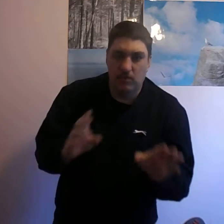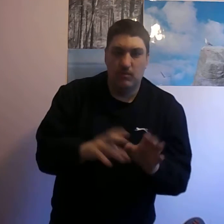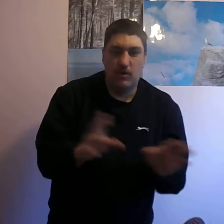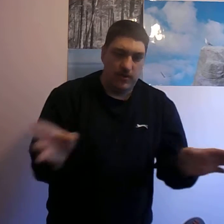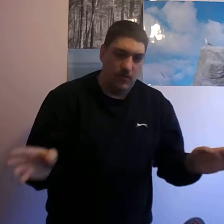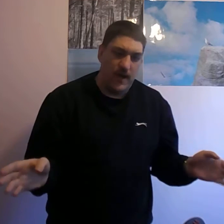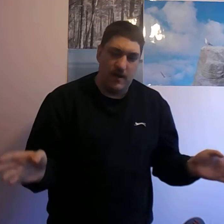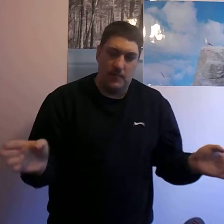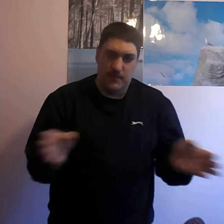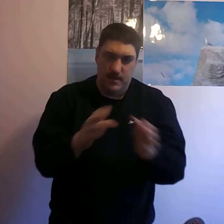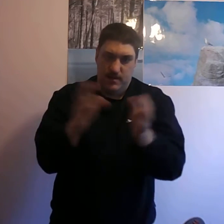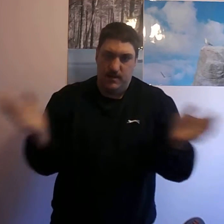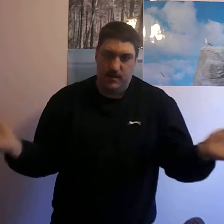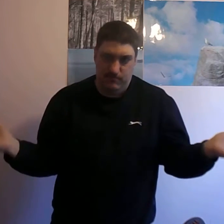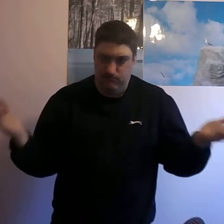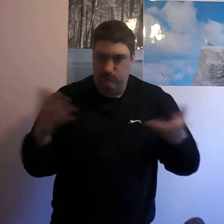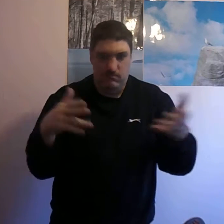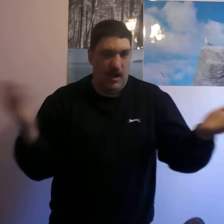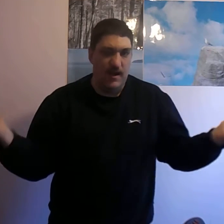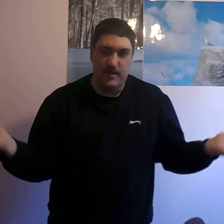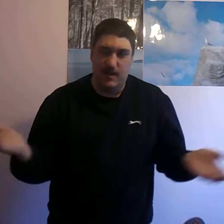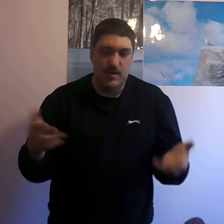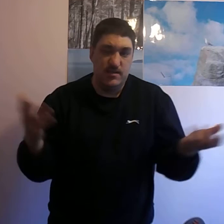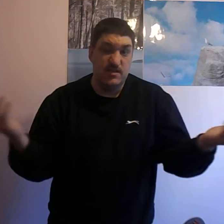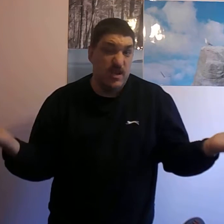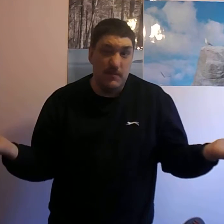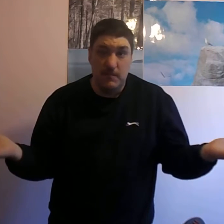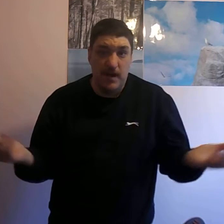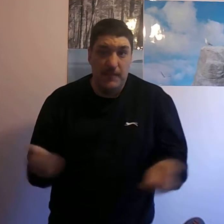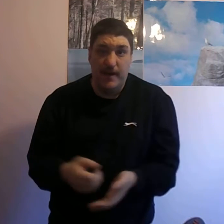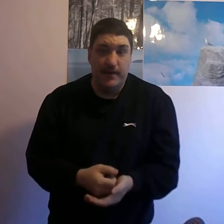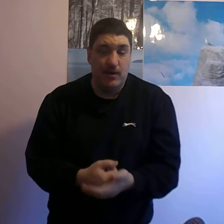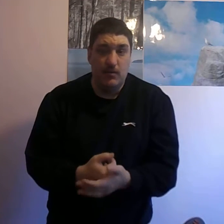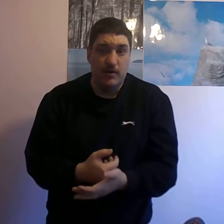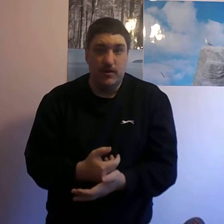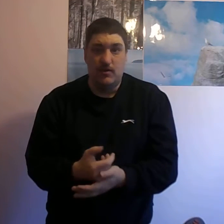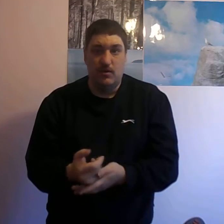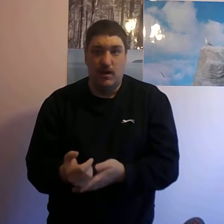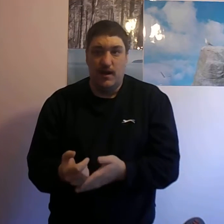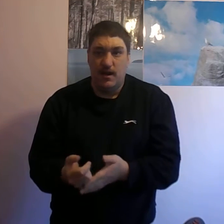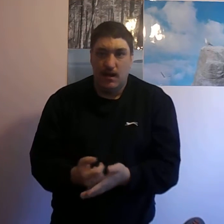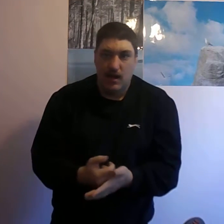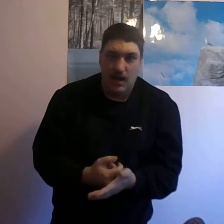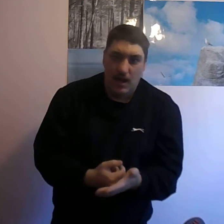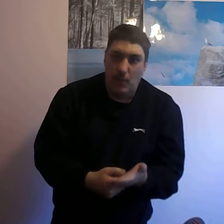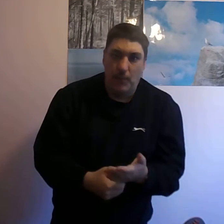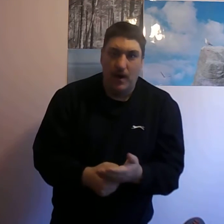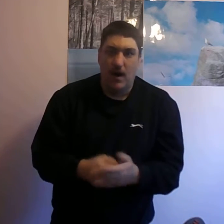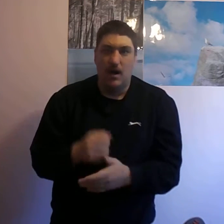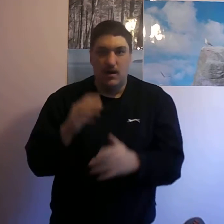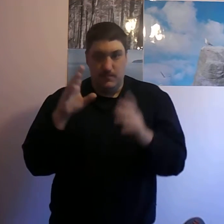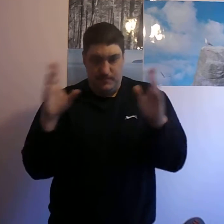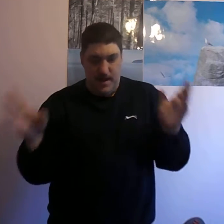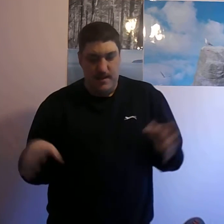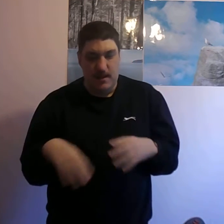1, you wake up in this isolation chamber, maybe, I don't know what you'd call it. But